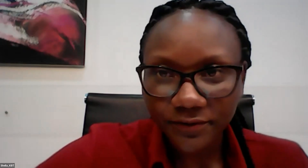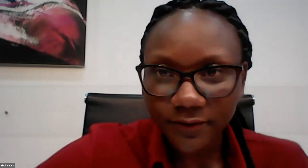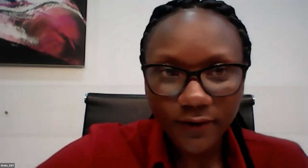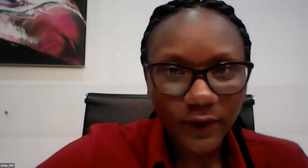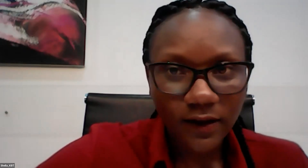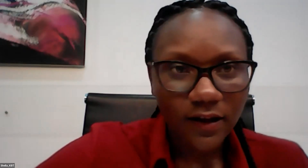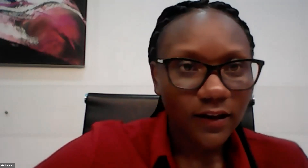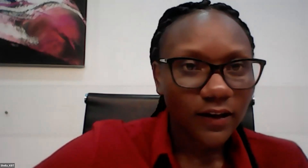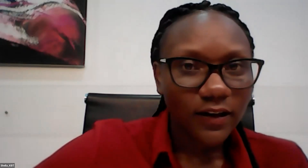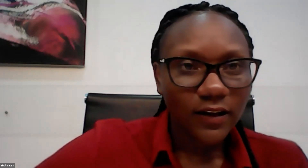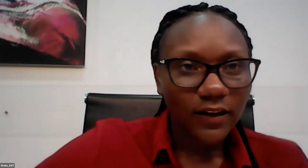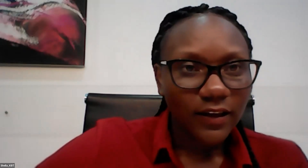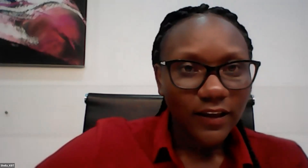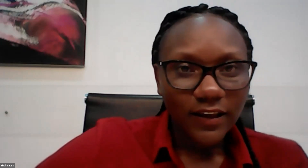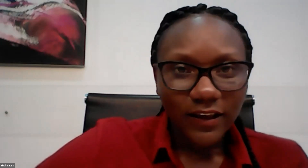exploit.